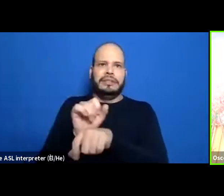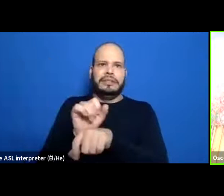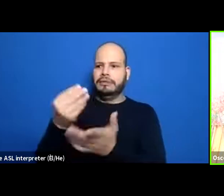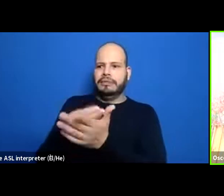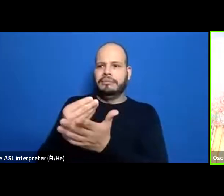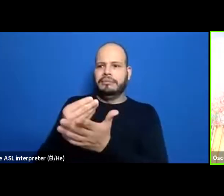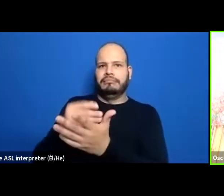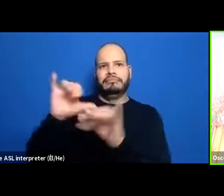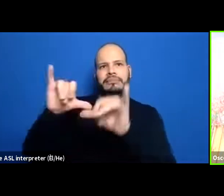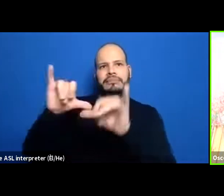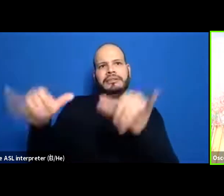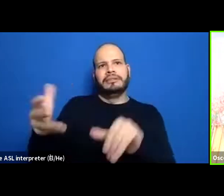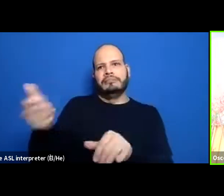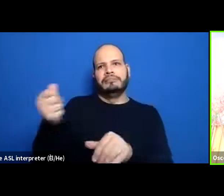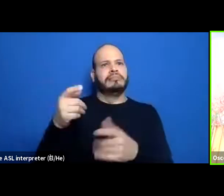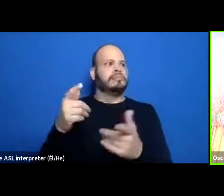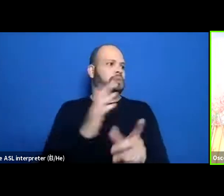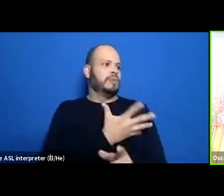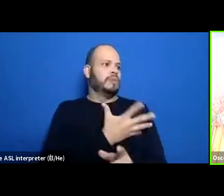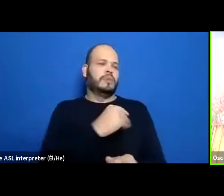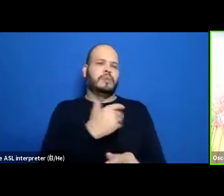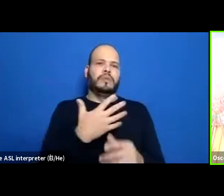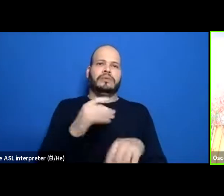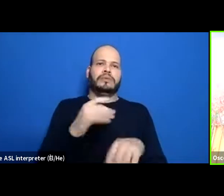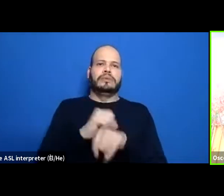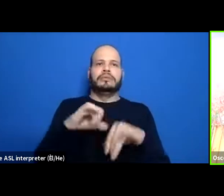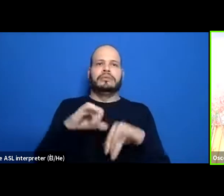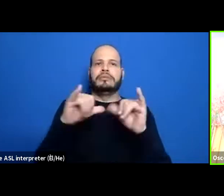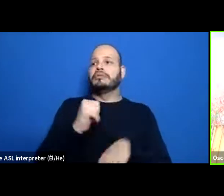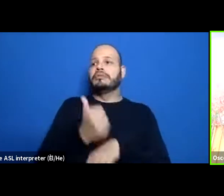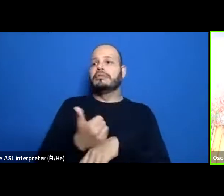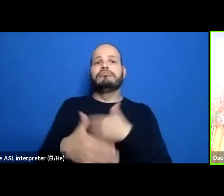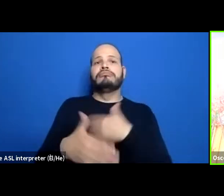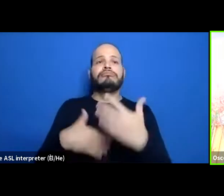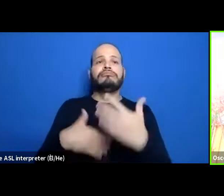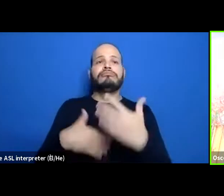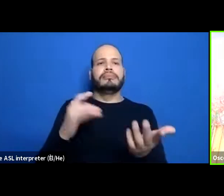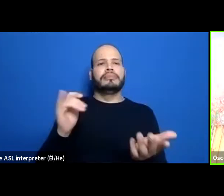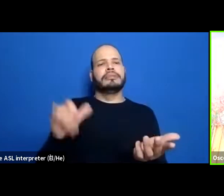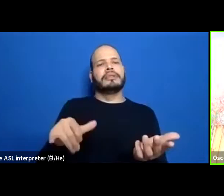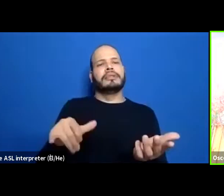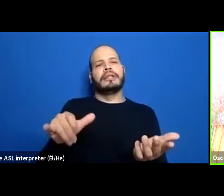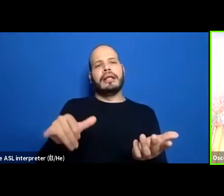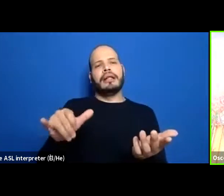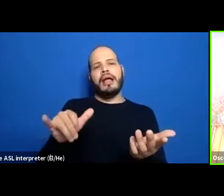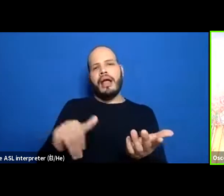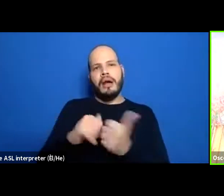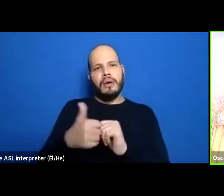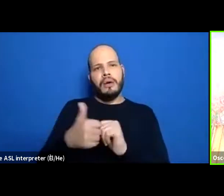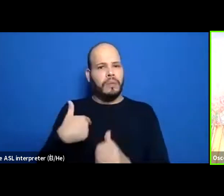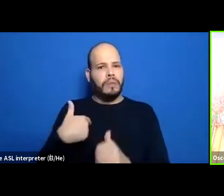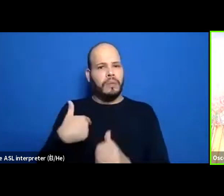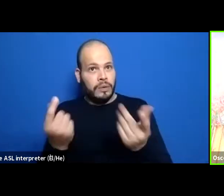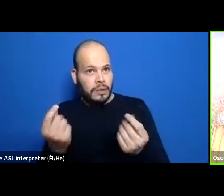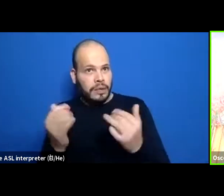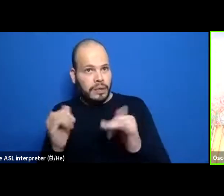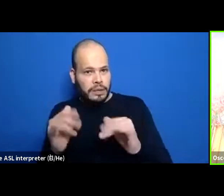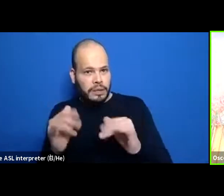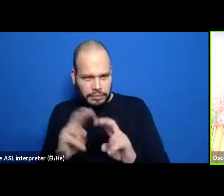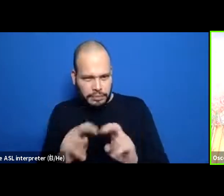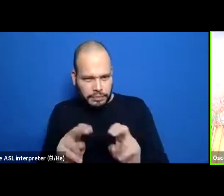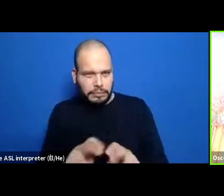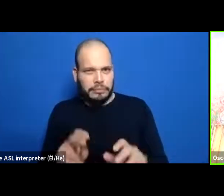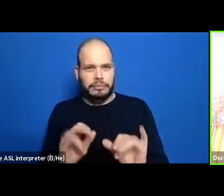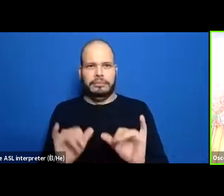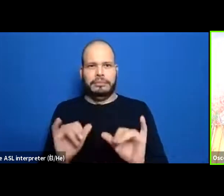again. How do we allow ourselves to be transformed to facilitate loving relationship and connection, not only with ourselves, with